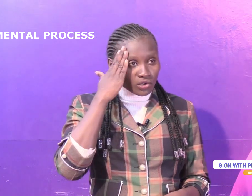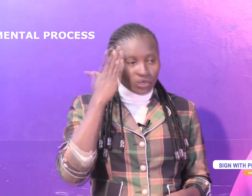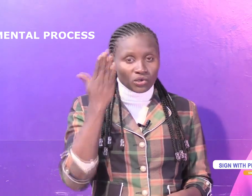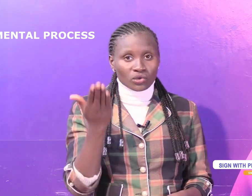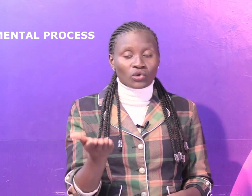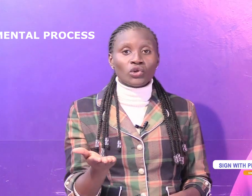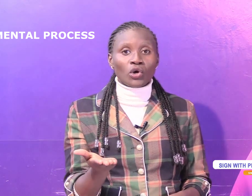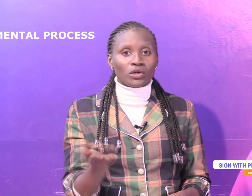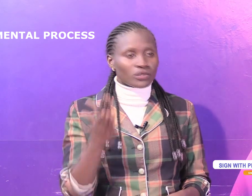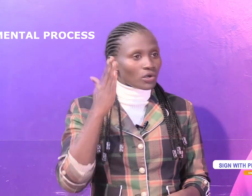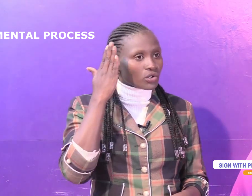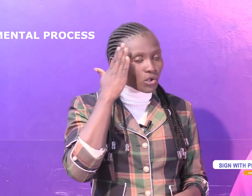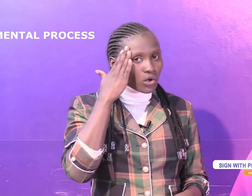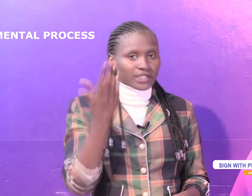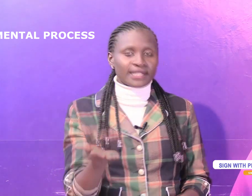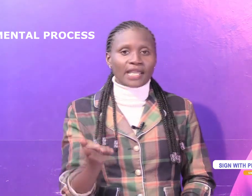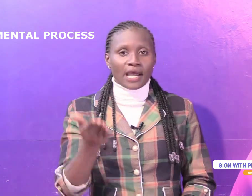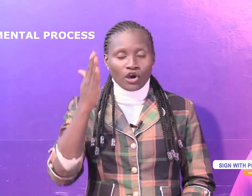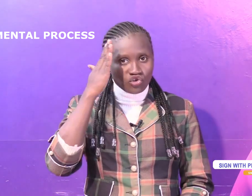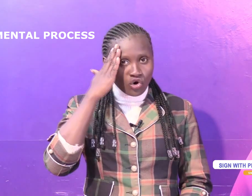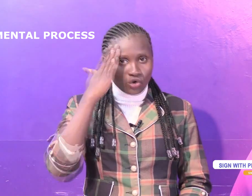Do you know? So no, it is here. No.